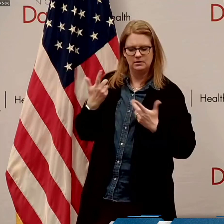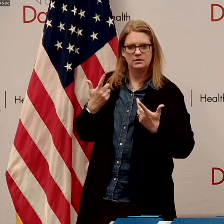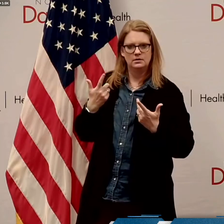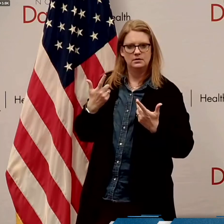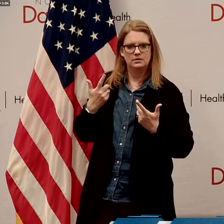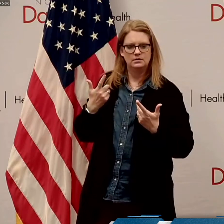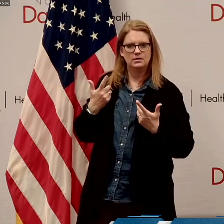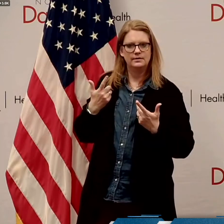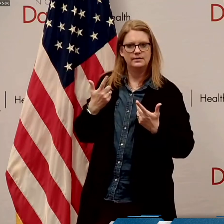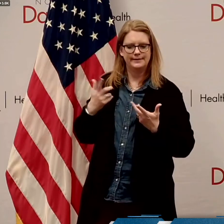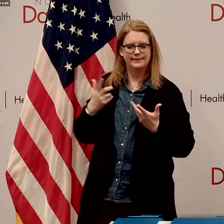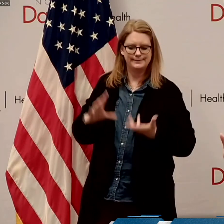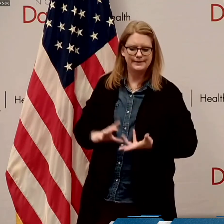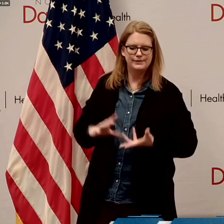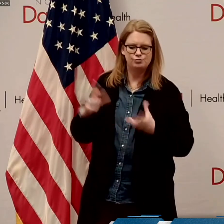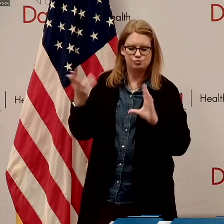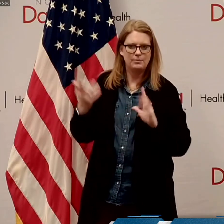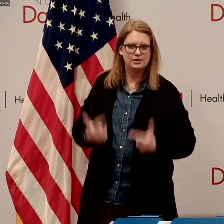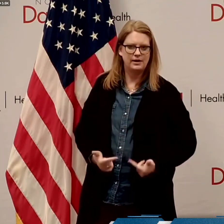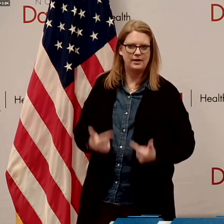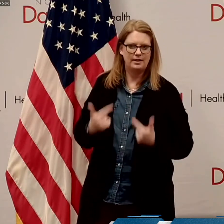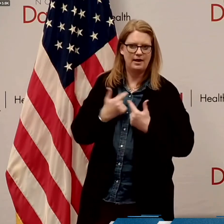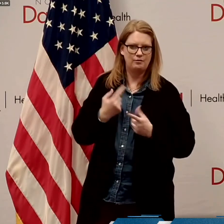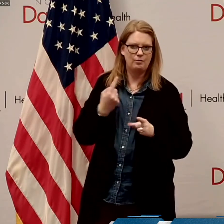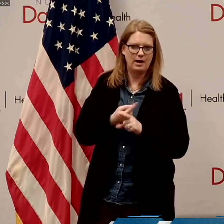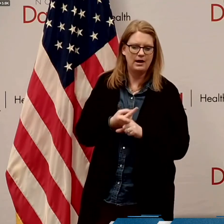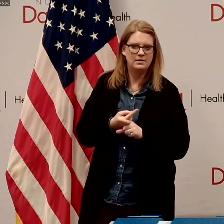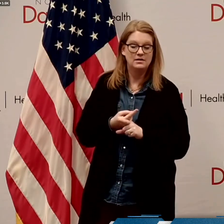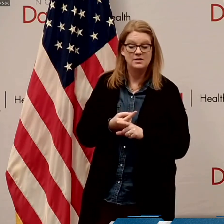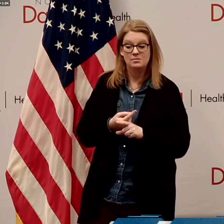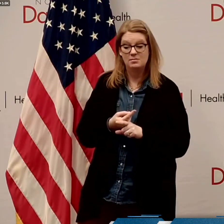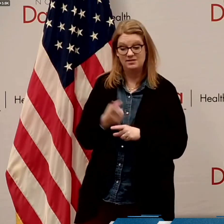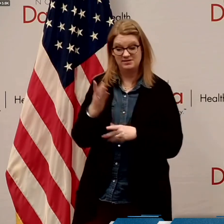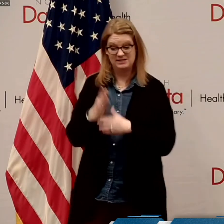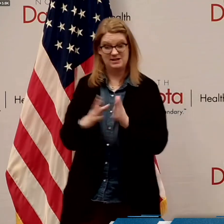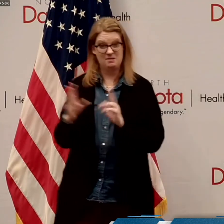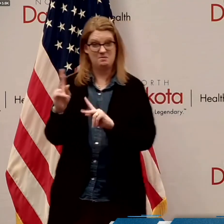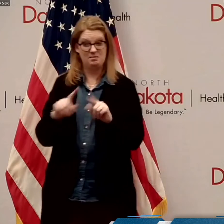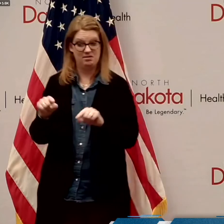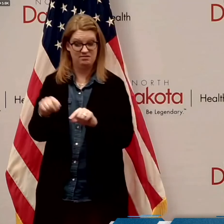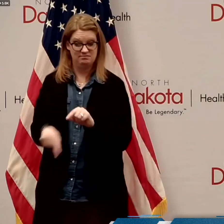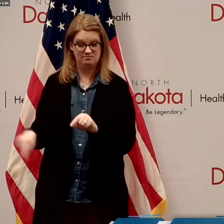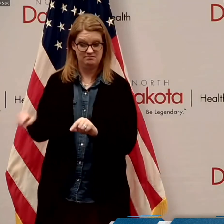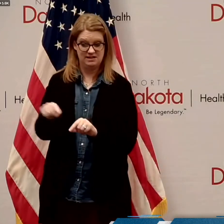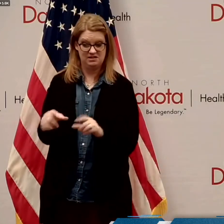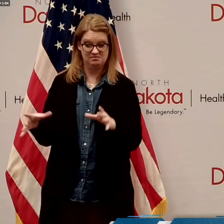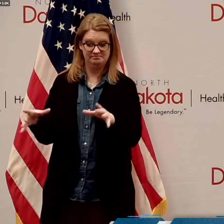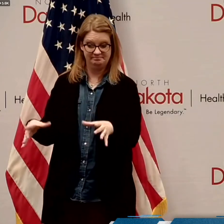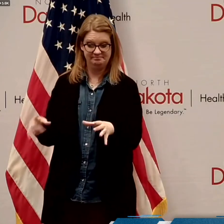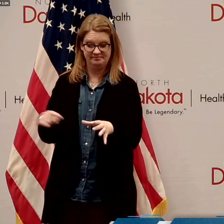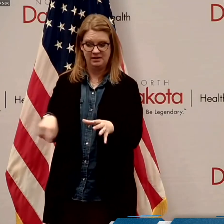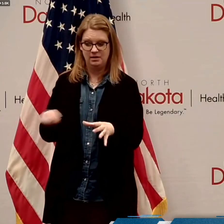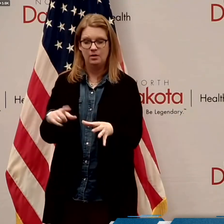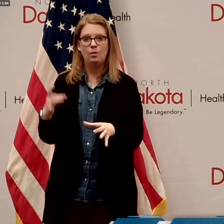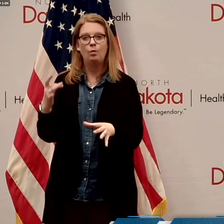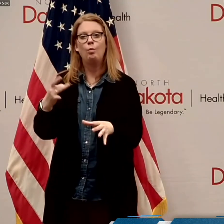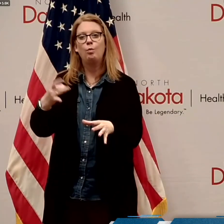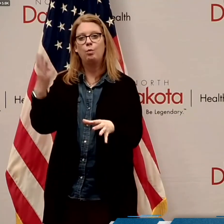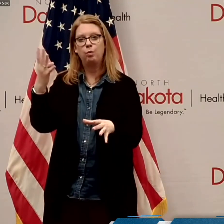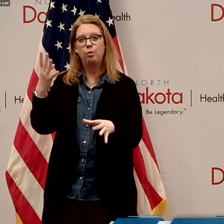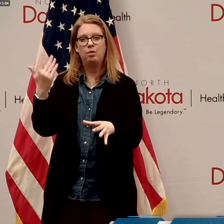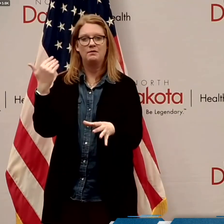inconvenience, certainly disruption, certainly, but for some people disproportionately, there's been an enormous amount of